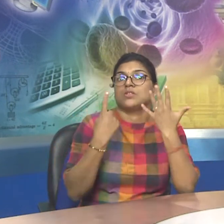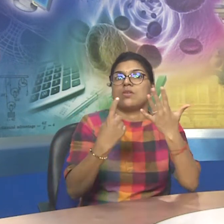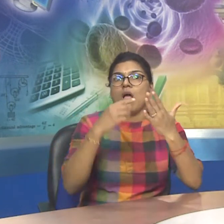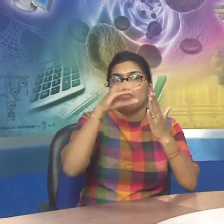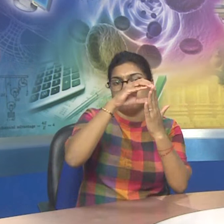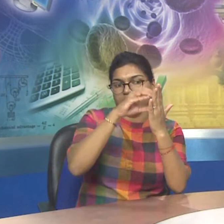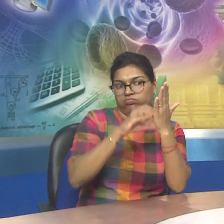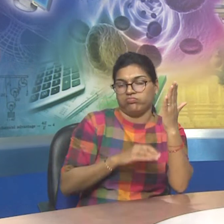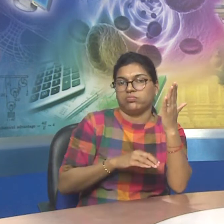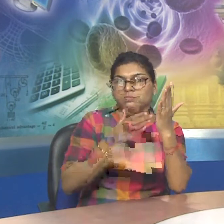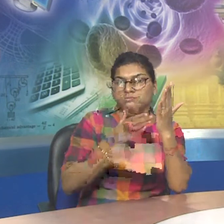writer's name.